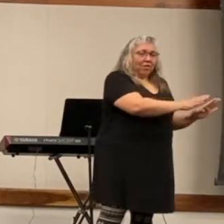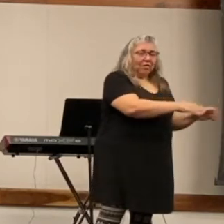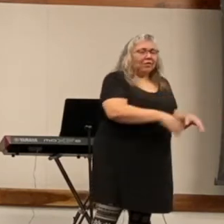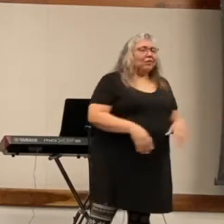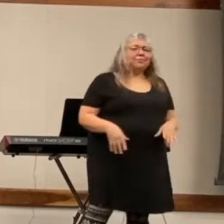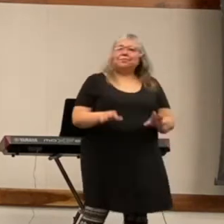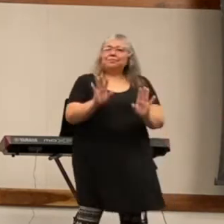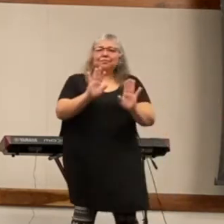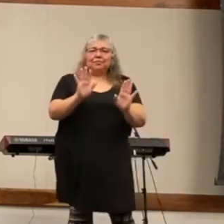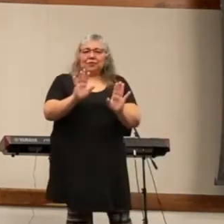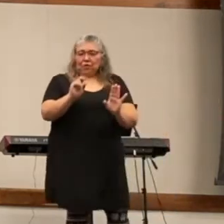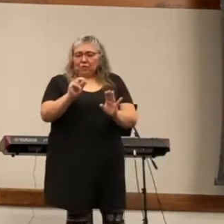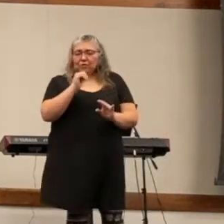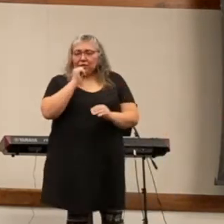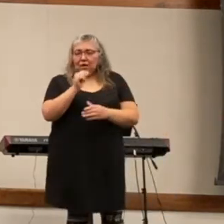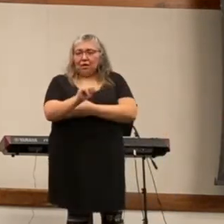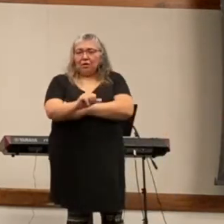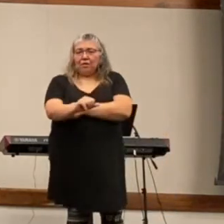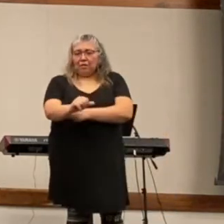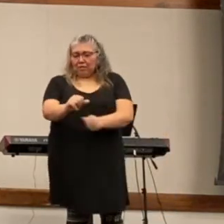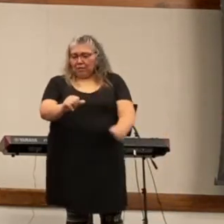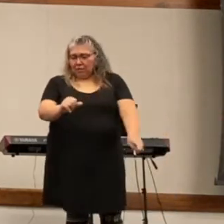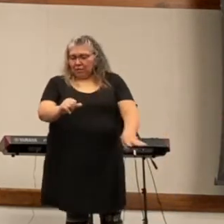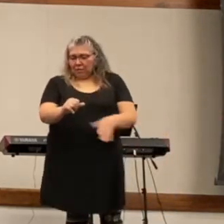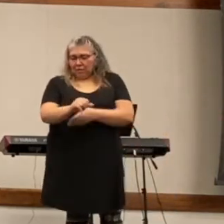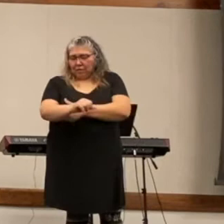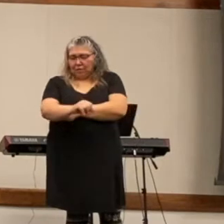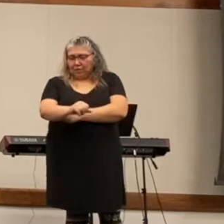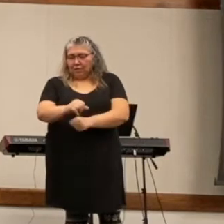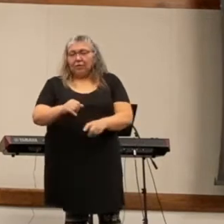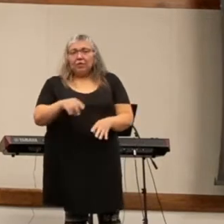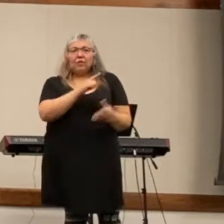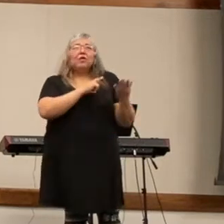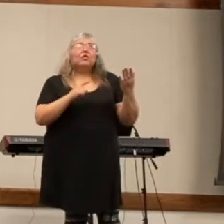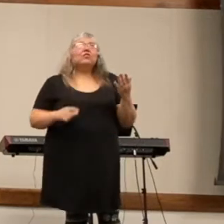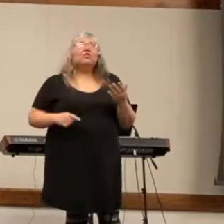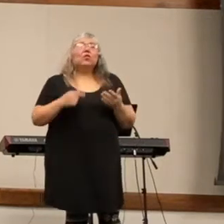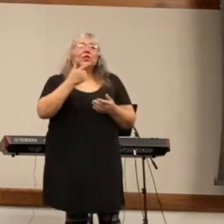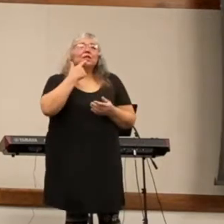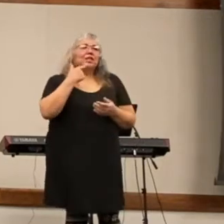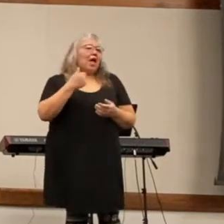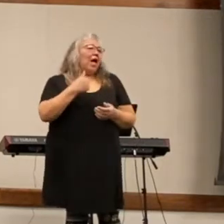It's not. Because the Lord says, I do not change.